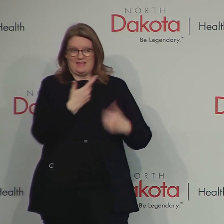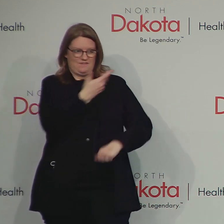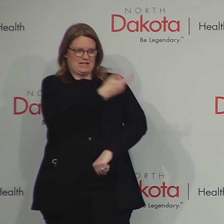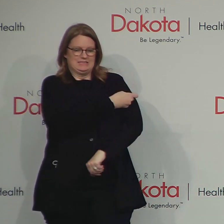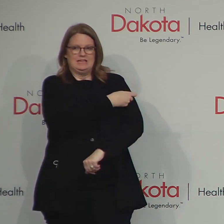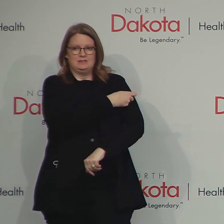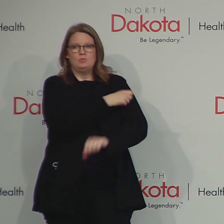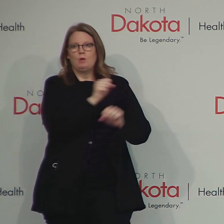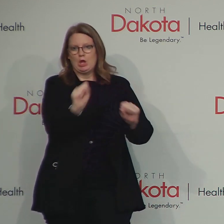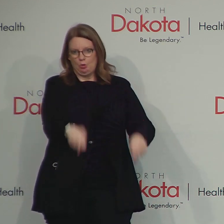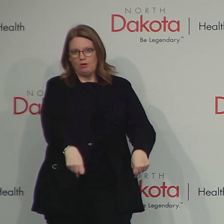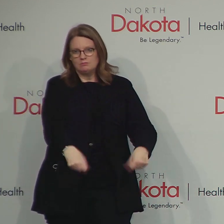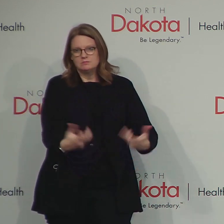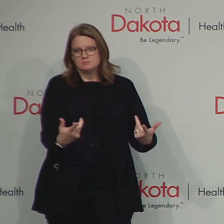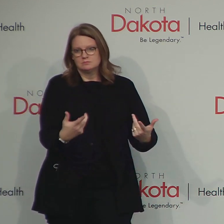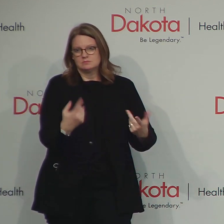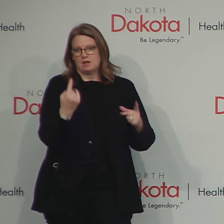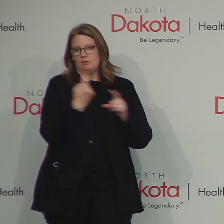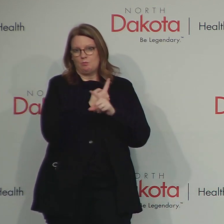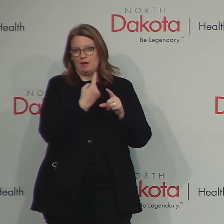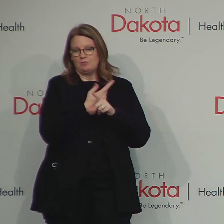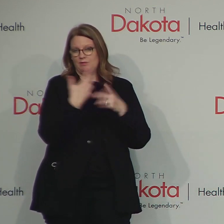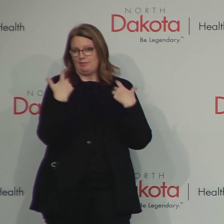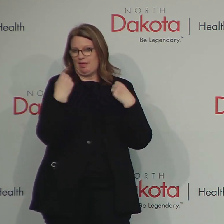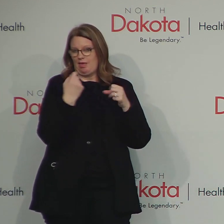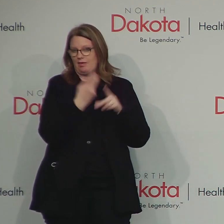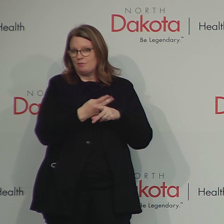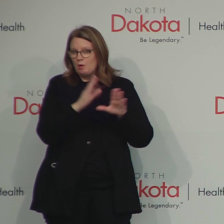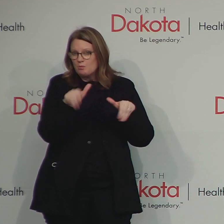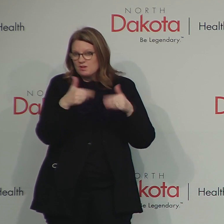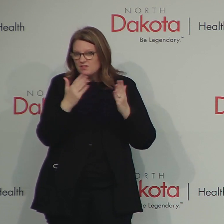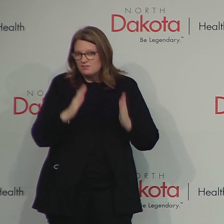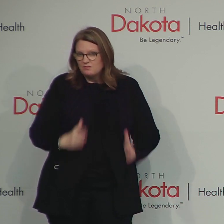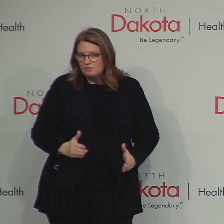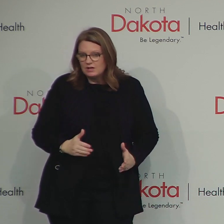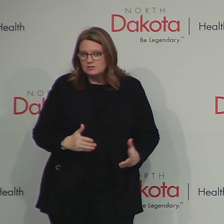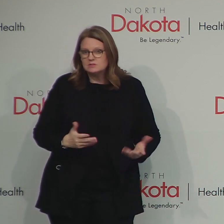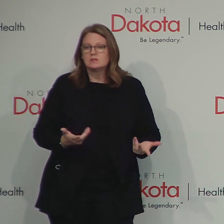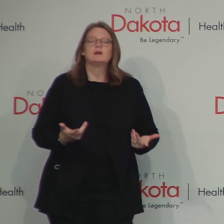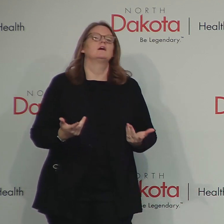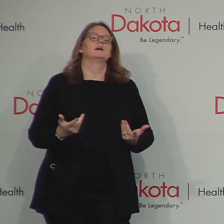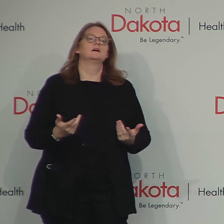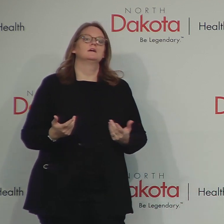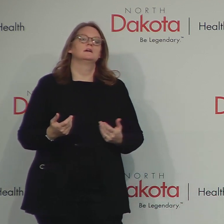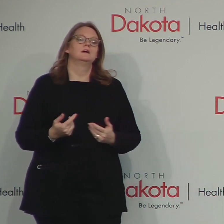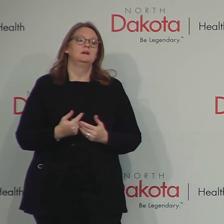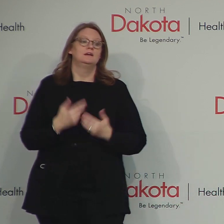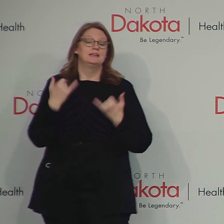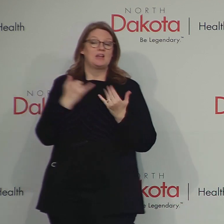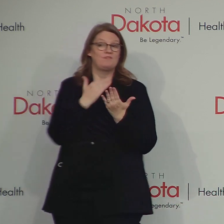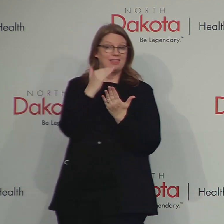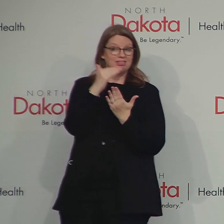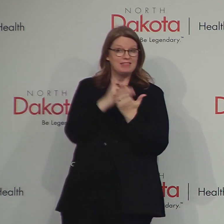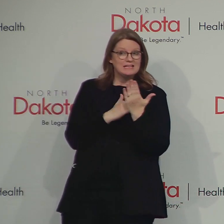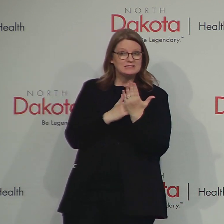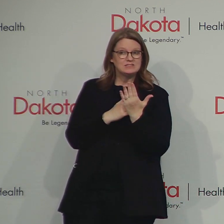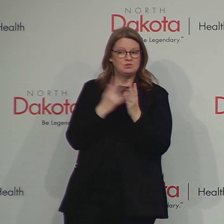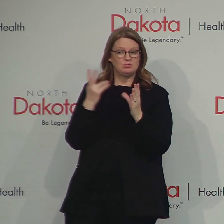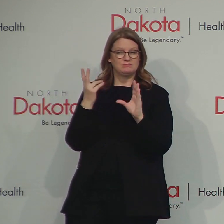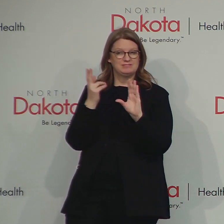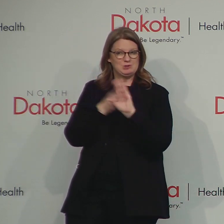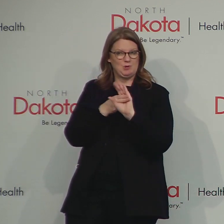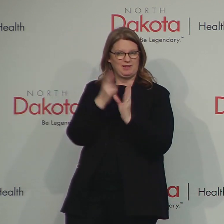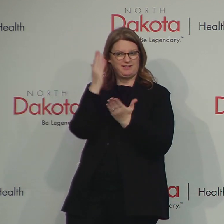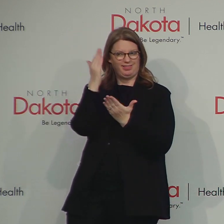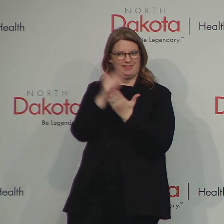could definitely do it with our normal healthcare providers that we have in the state. In terms of a list, or getting on a list